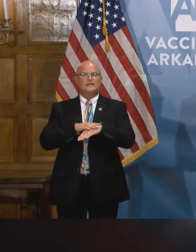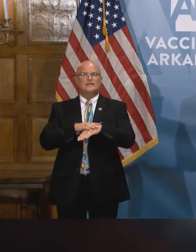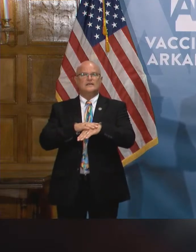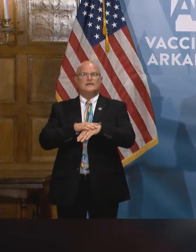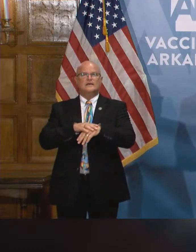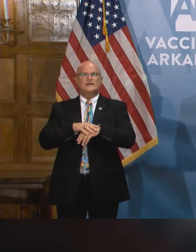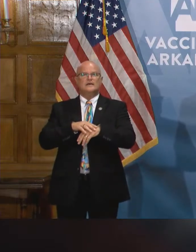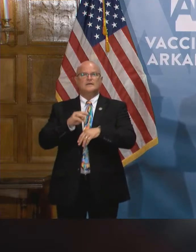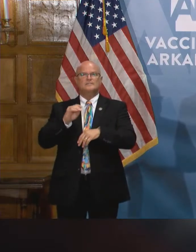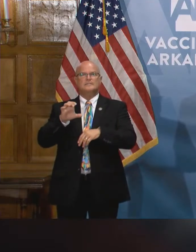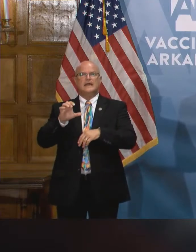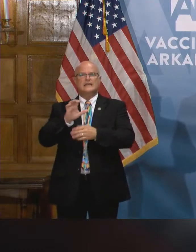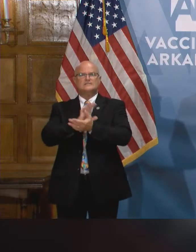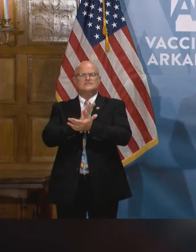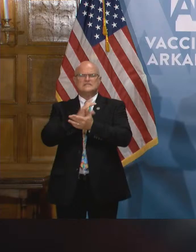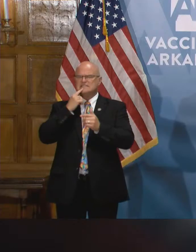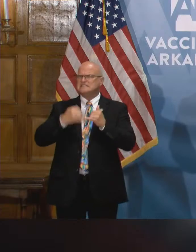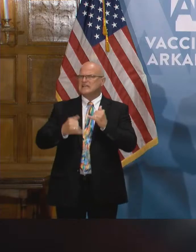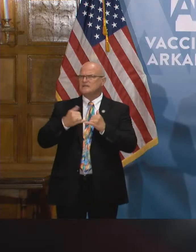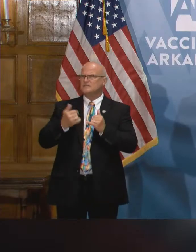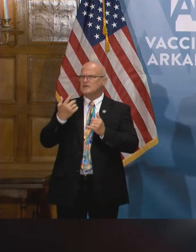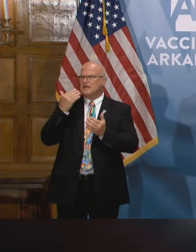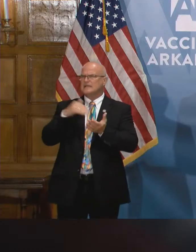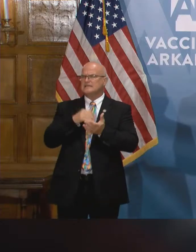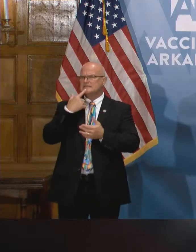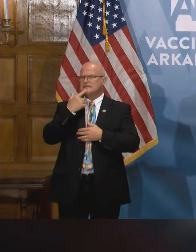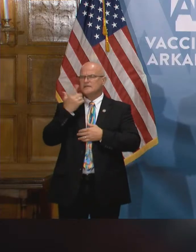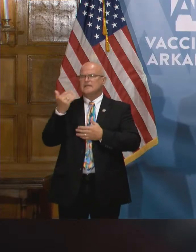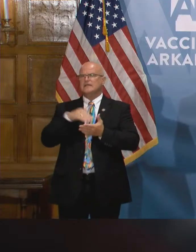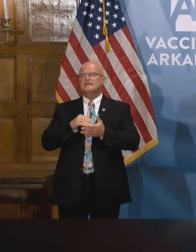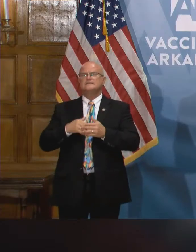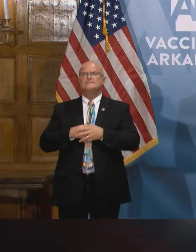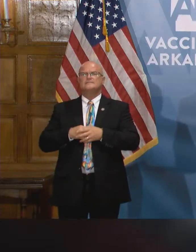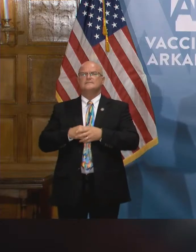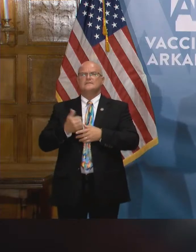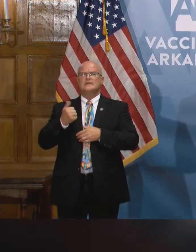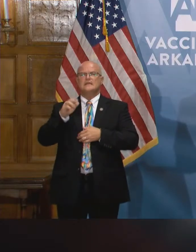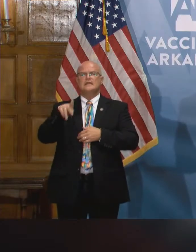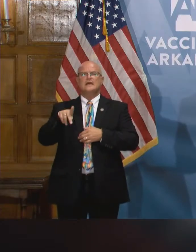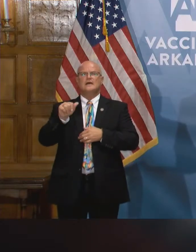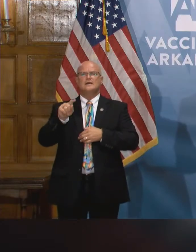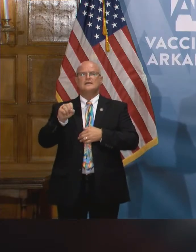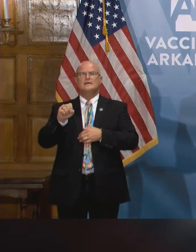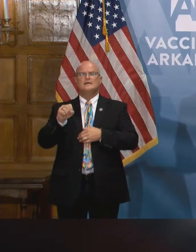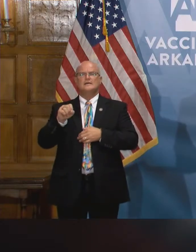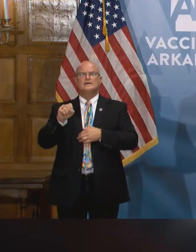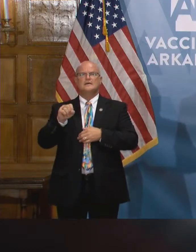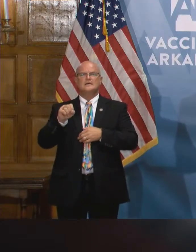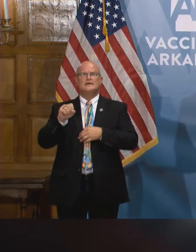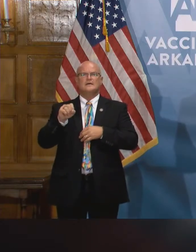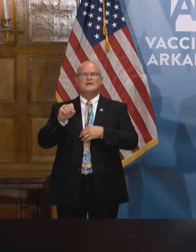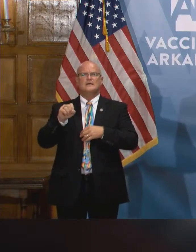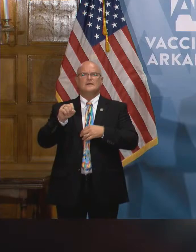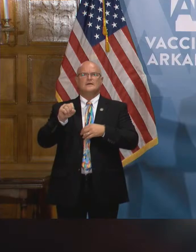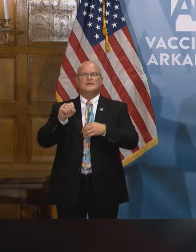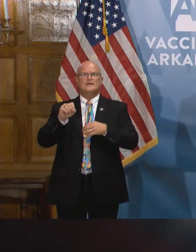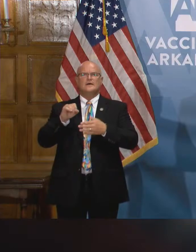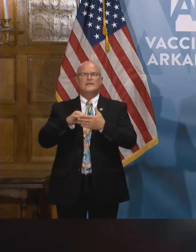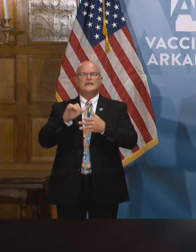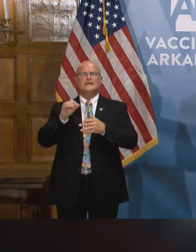Arkansas? What's the last part? Is there any update on the Afghan refugees coming to